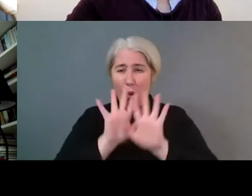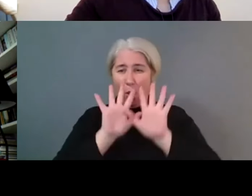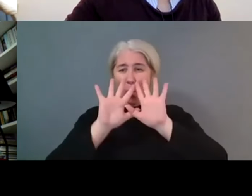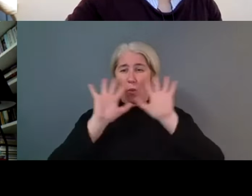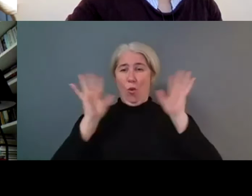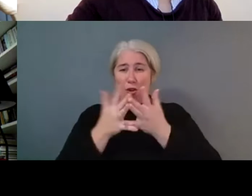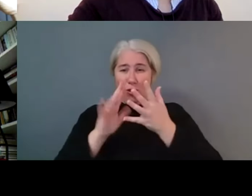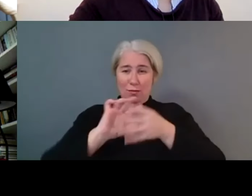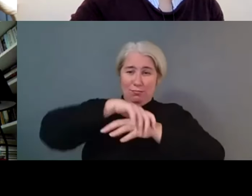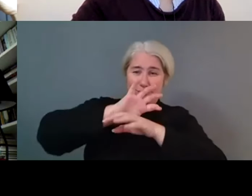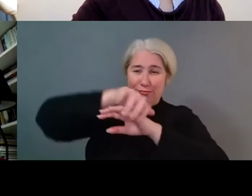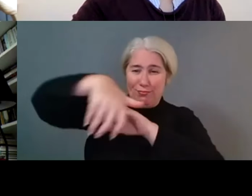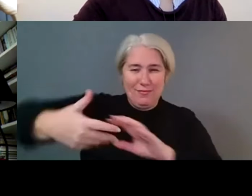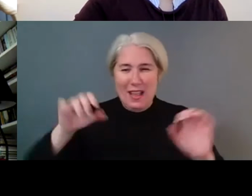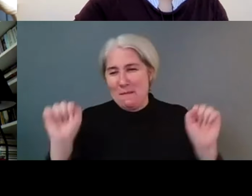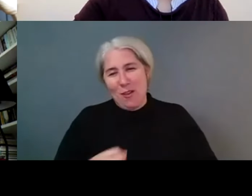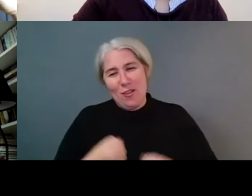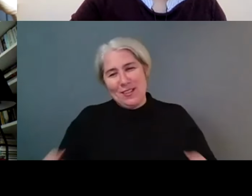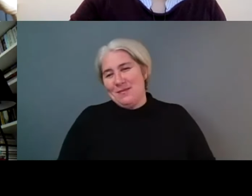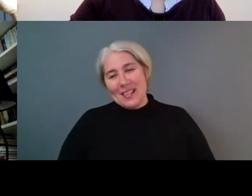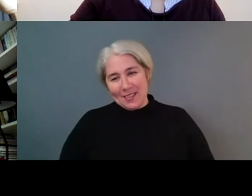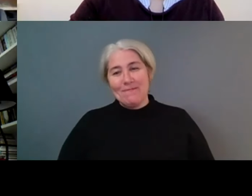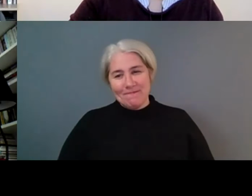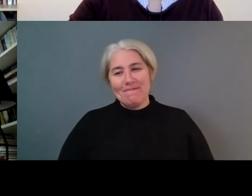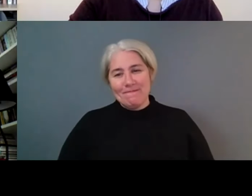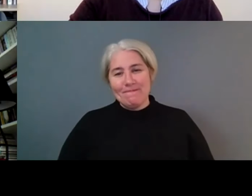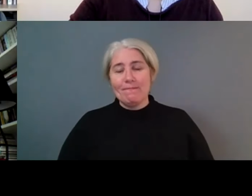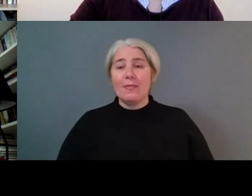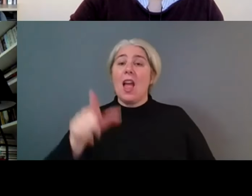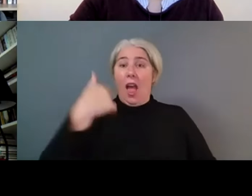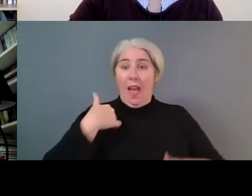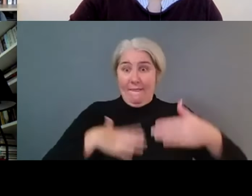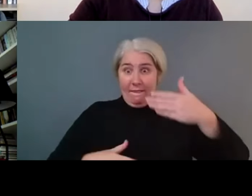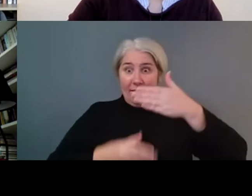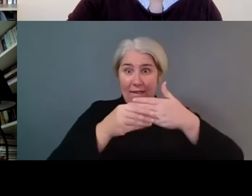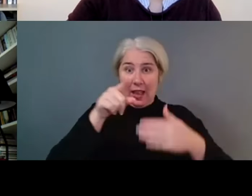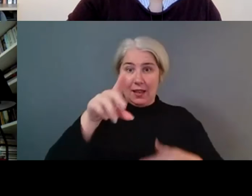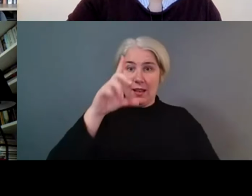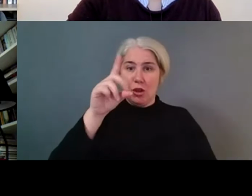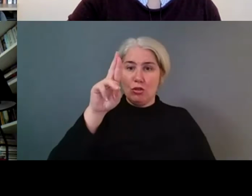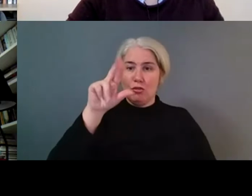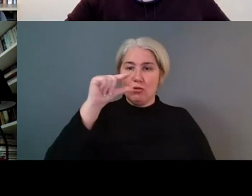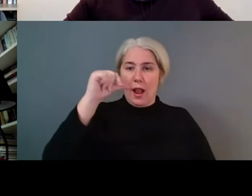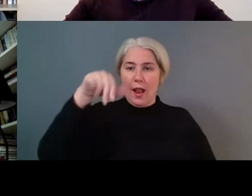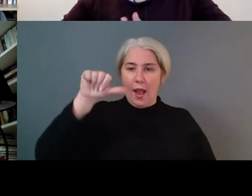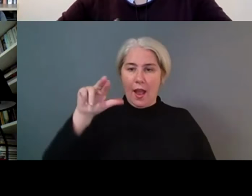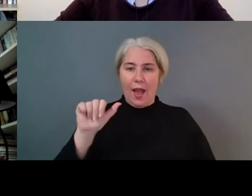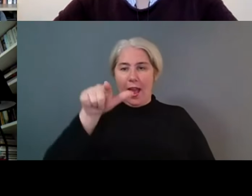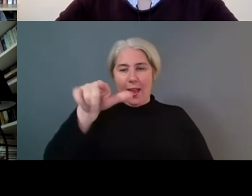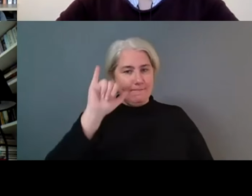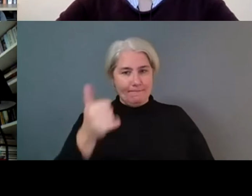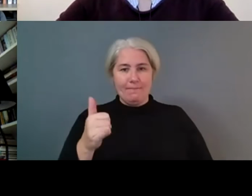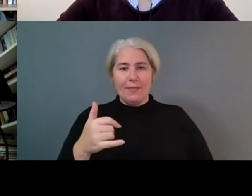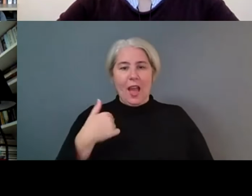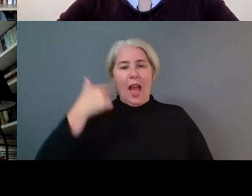concur with Dragana. That is true that that in-person sessions, in-person meetings are much better. Or